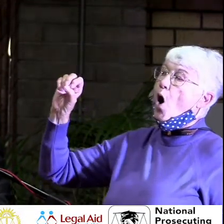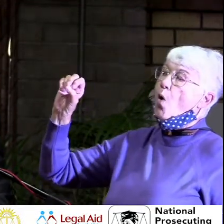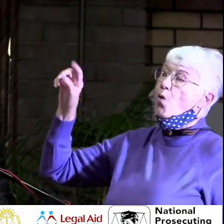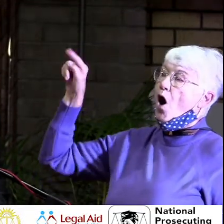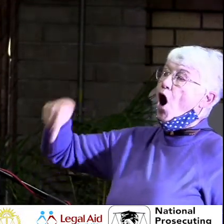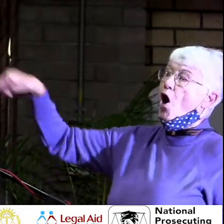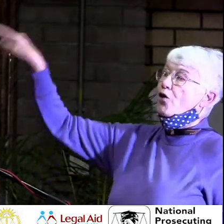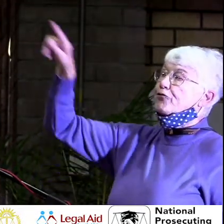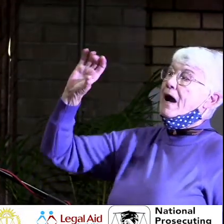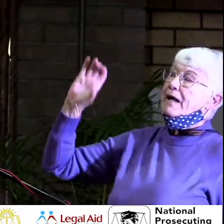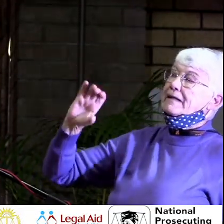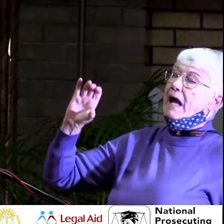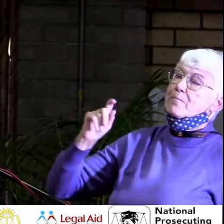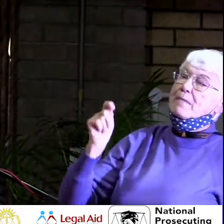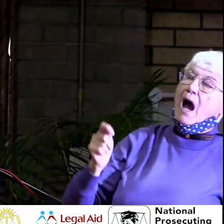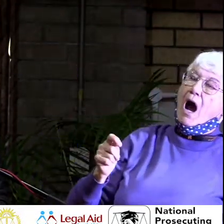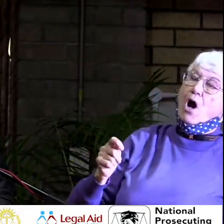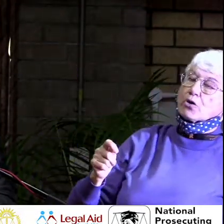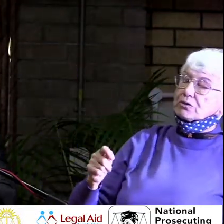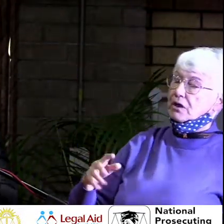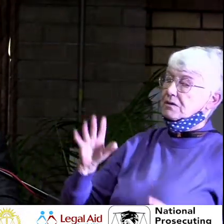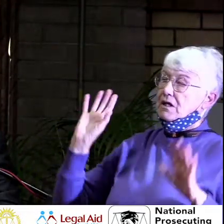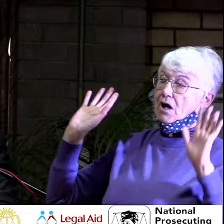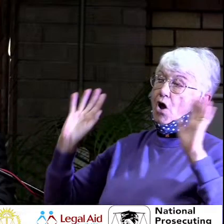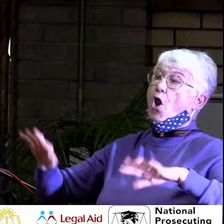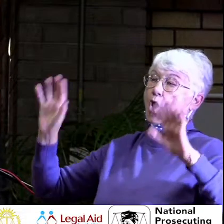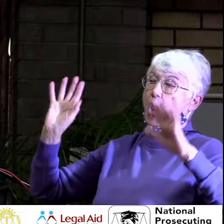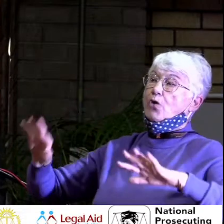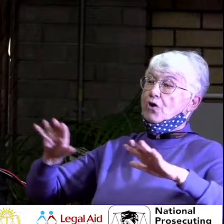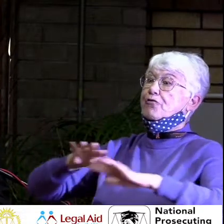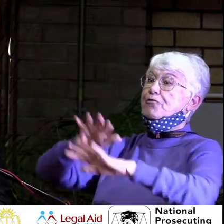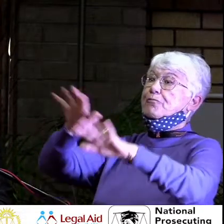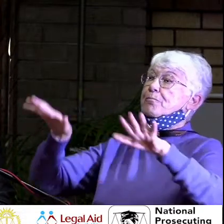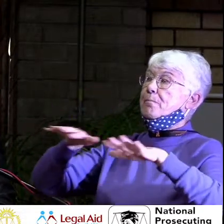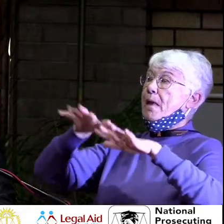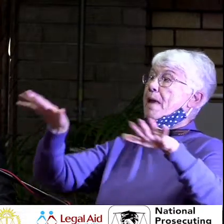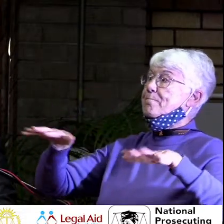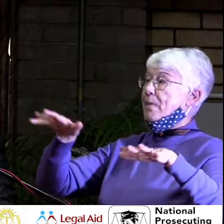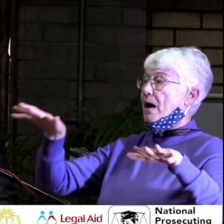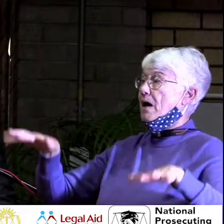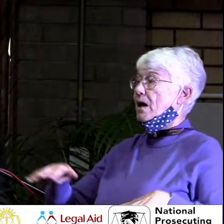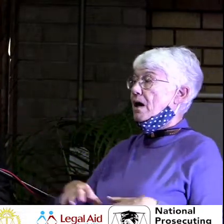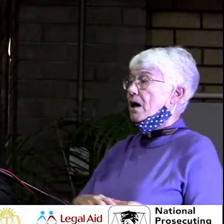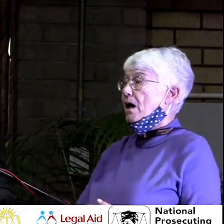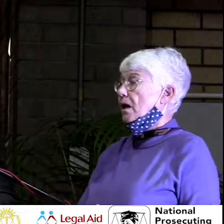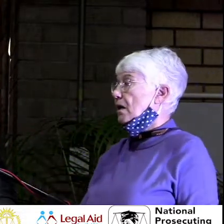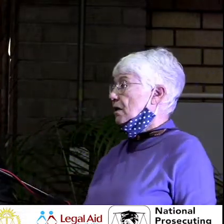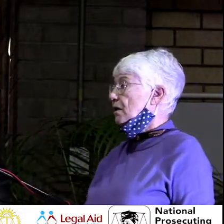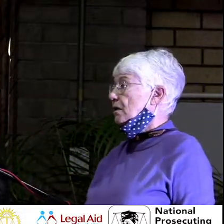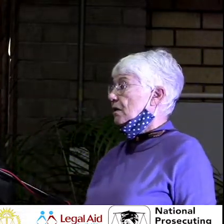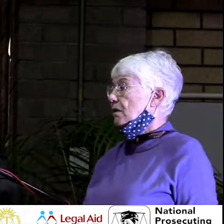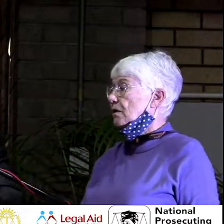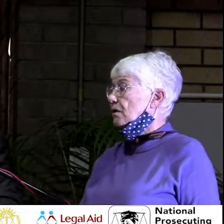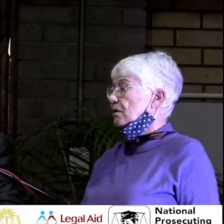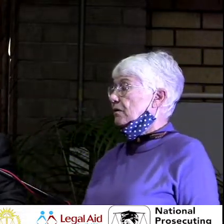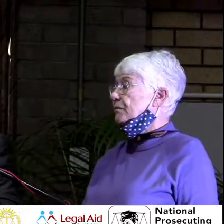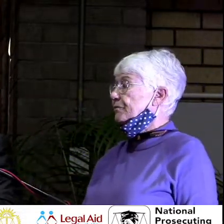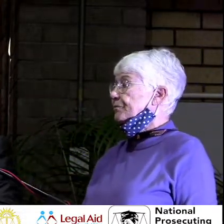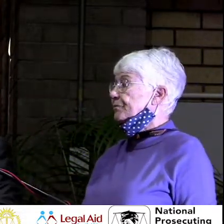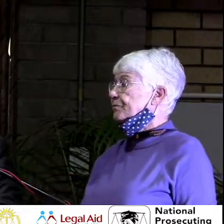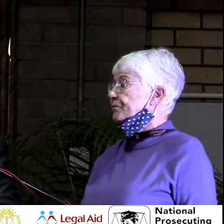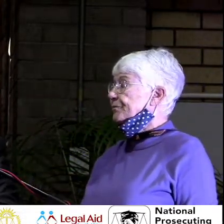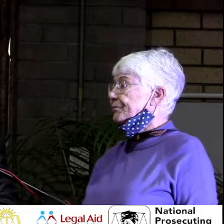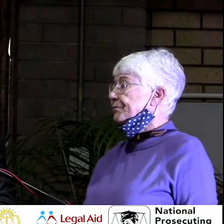make is, this is not, I think somebody had asked, was this meeting a joke where we engage